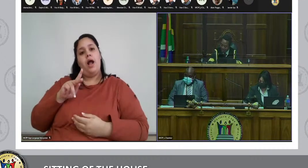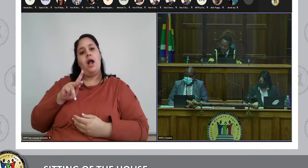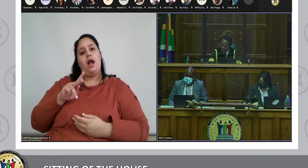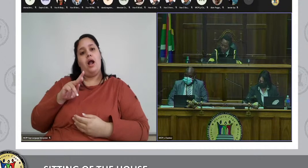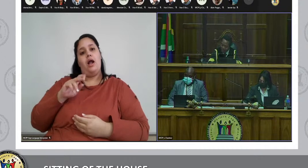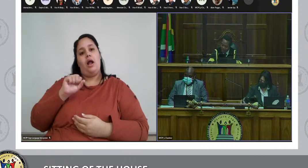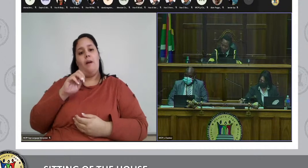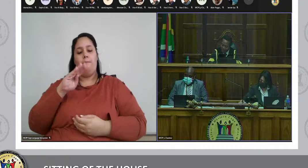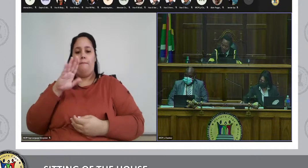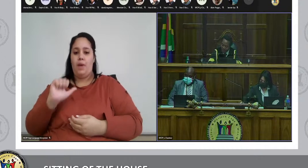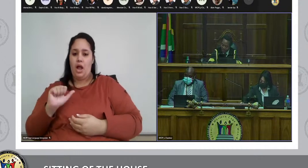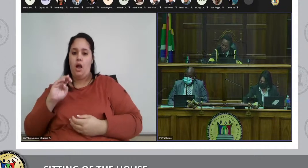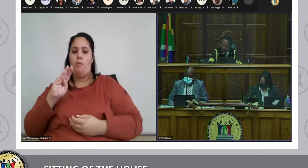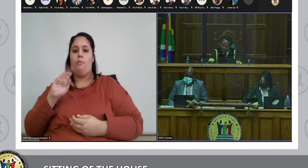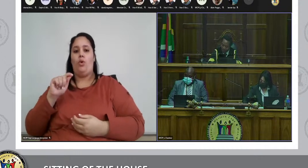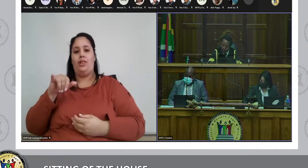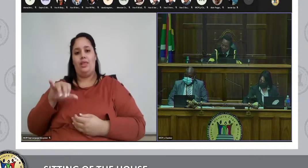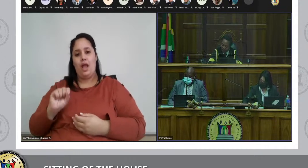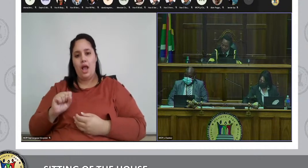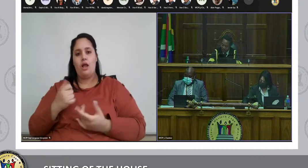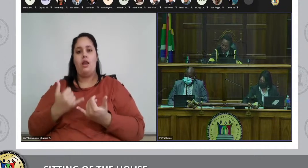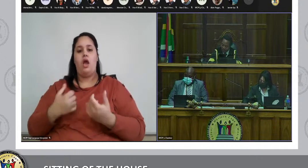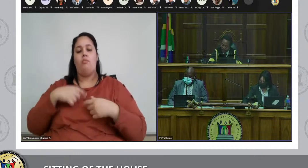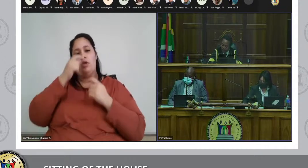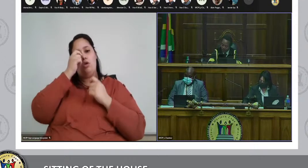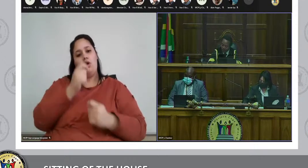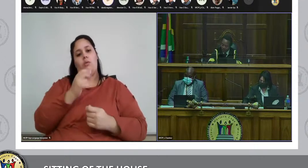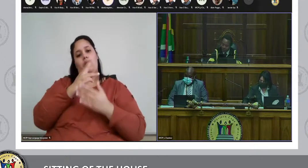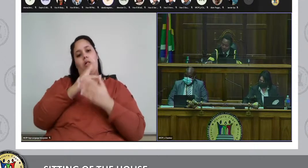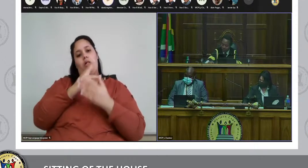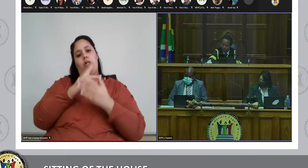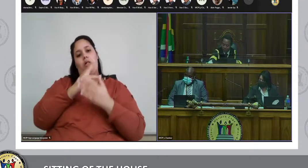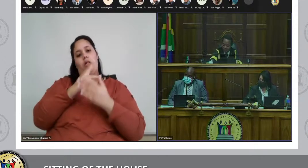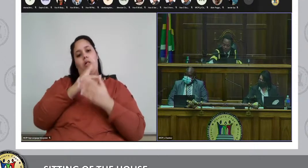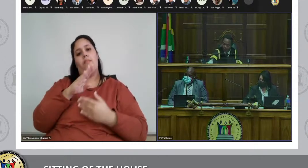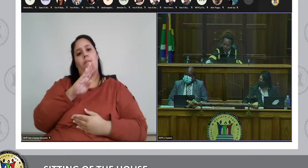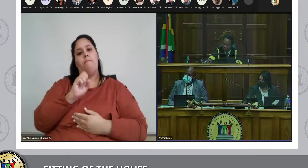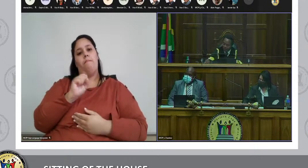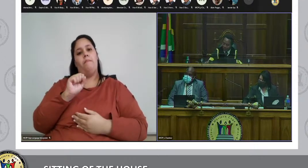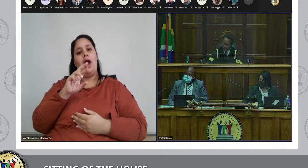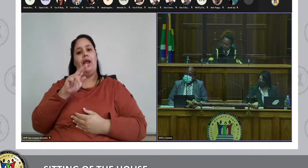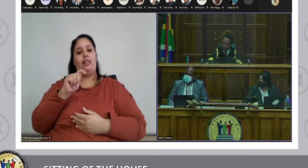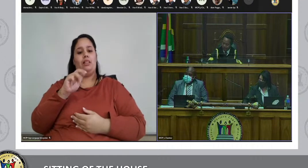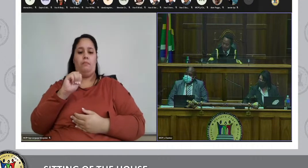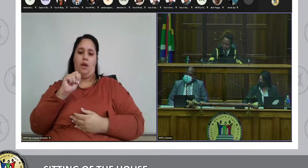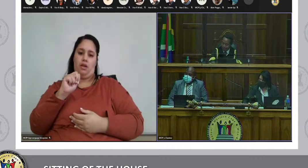members, I now recognize Honorable Batman.